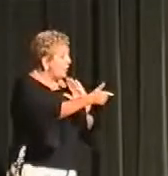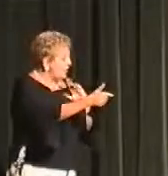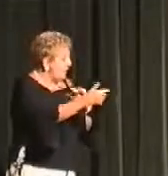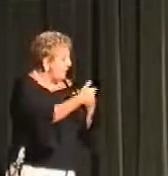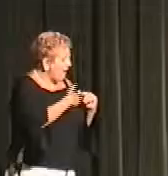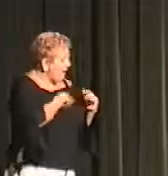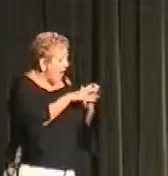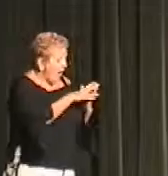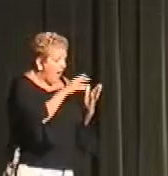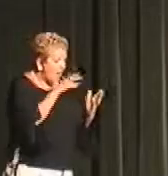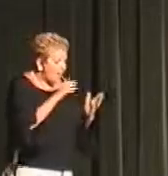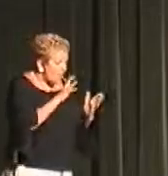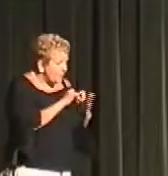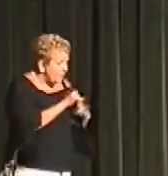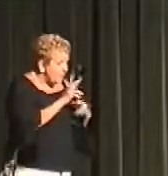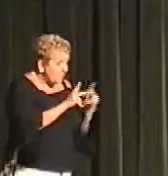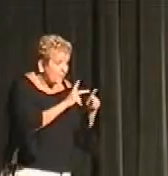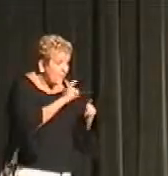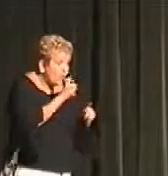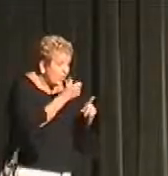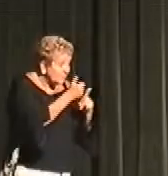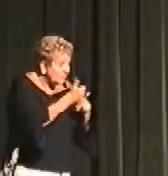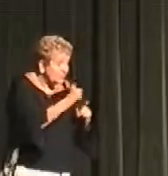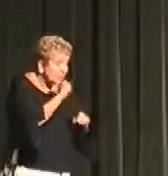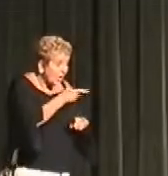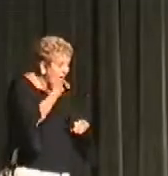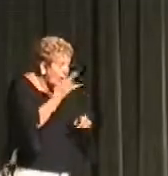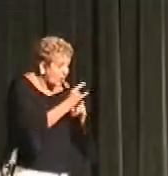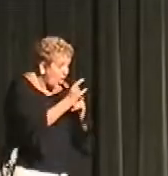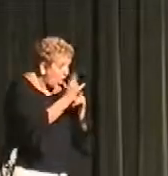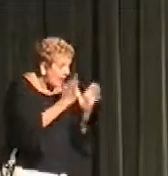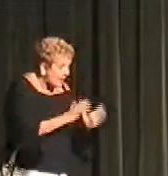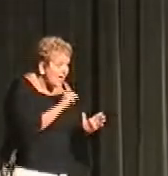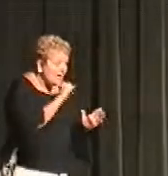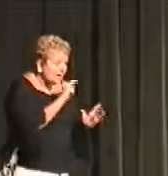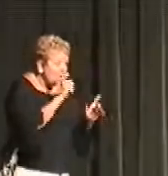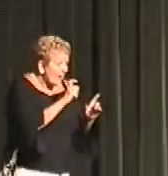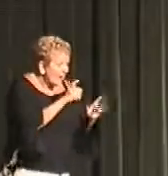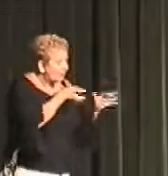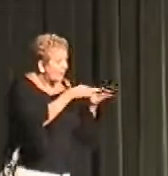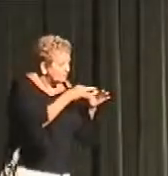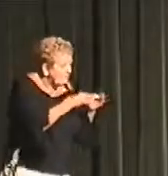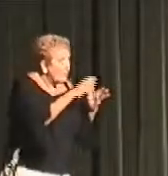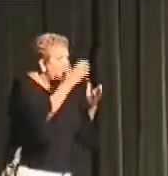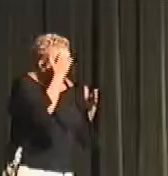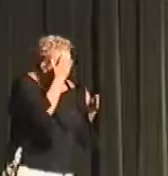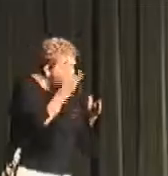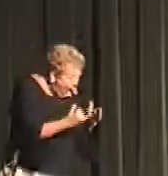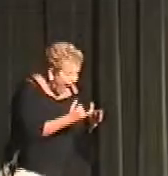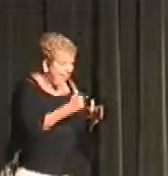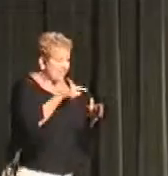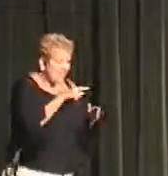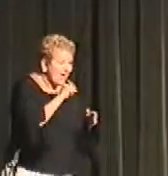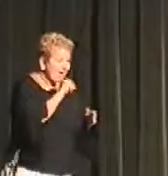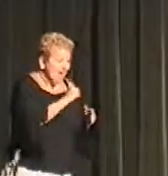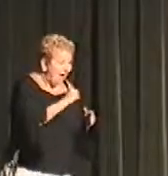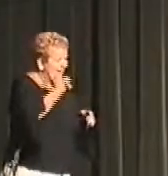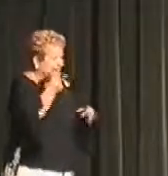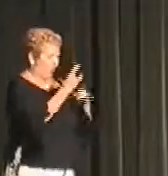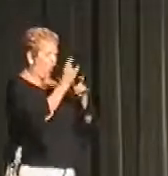have to spend any time trying to convince other people that they're not alcoholic, you know. Finally, Paul turned to me and he said, you know,